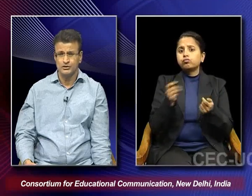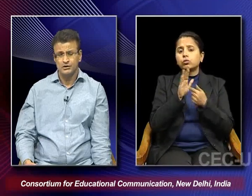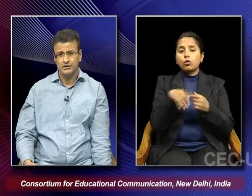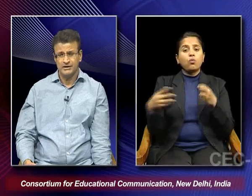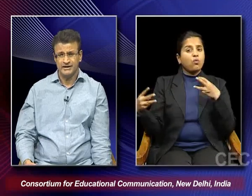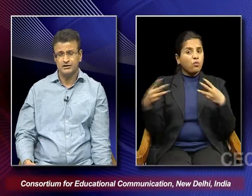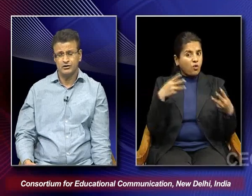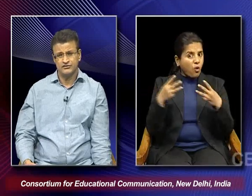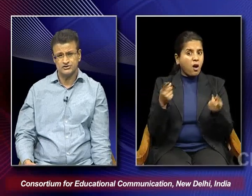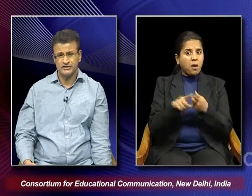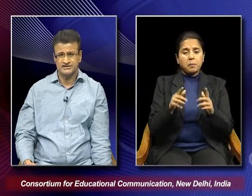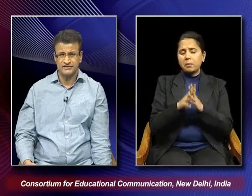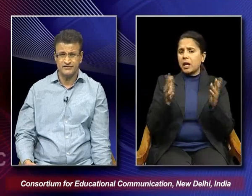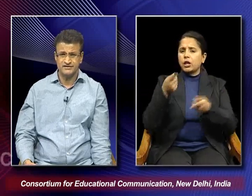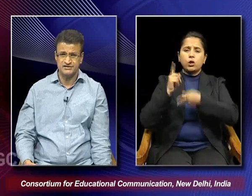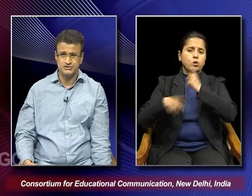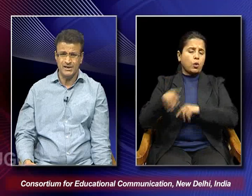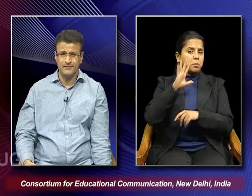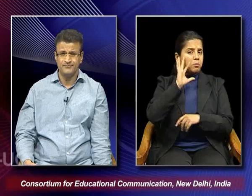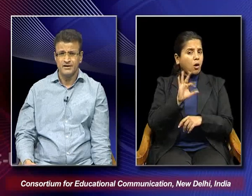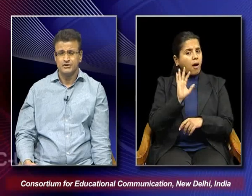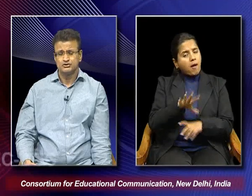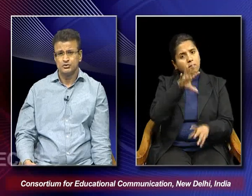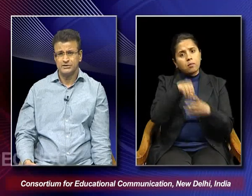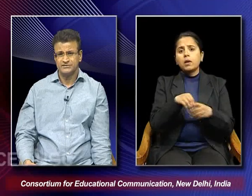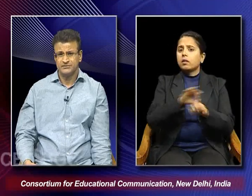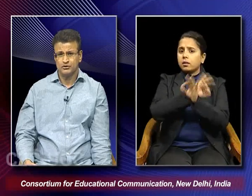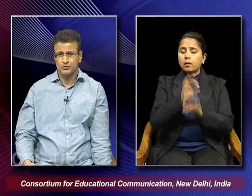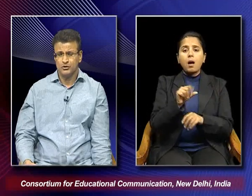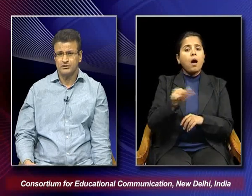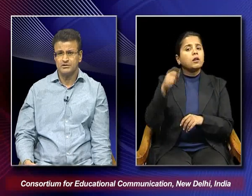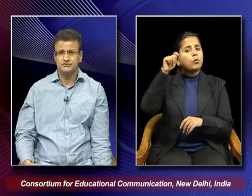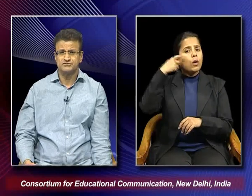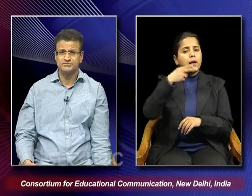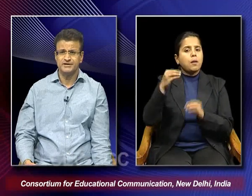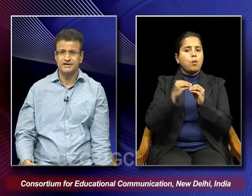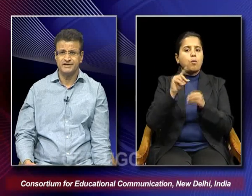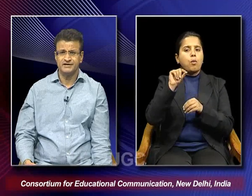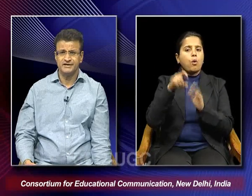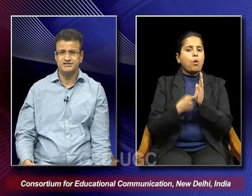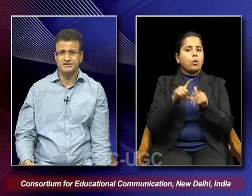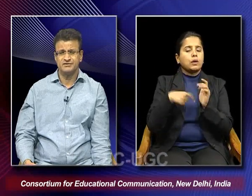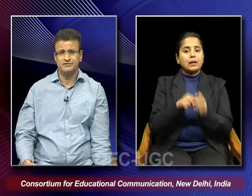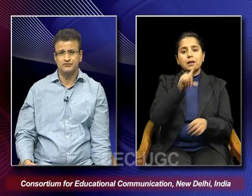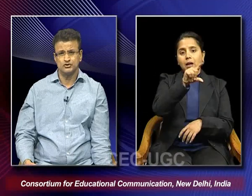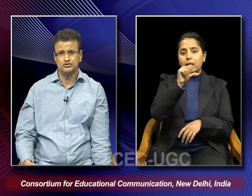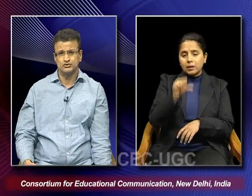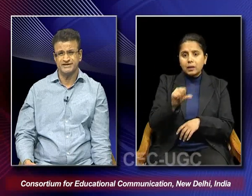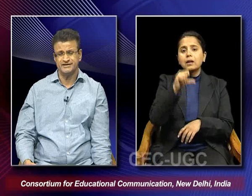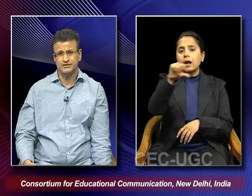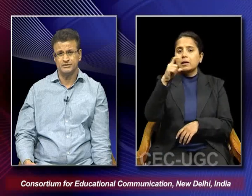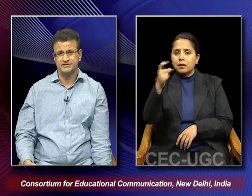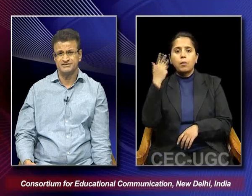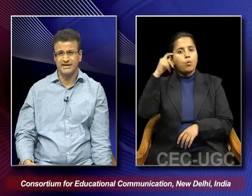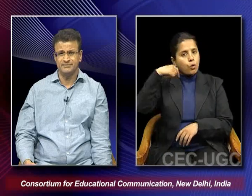war had a lot of historic significance as well. So another film called Border, which was made in 1997, was also